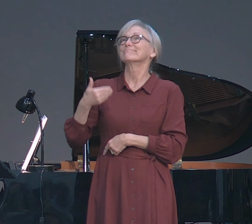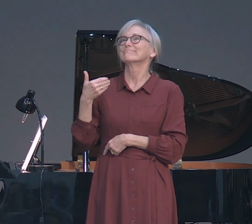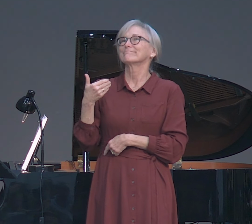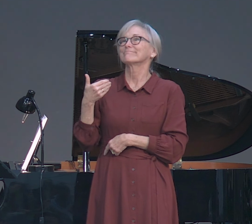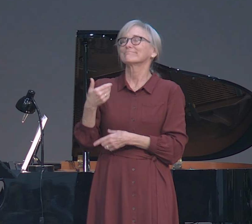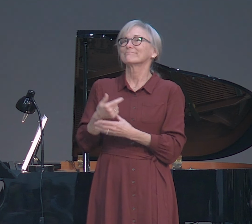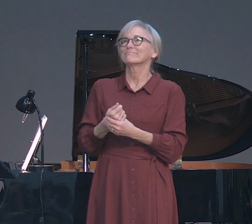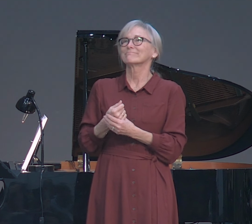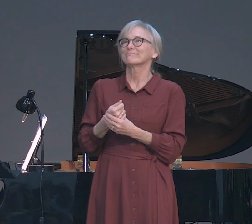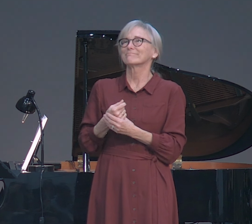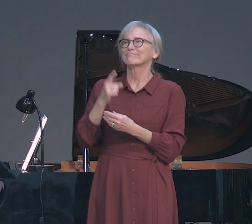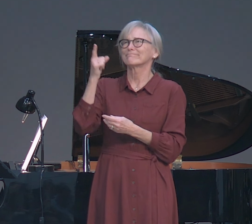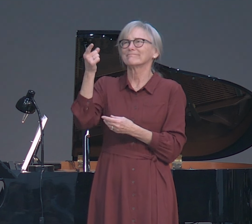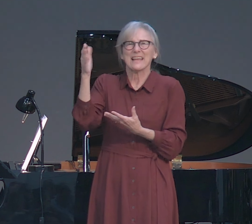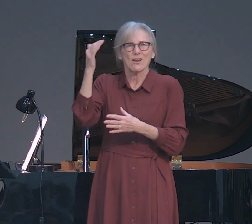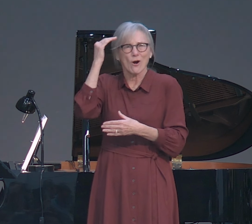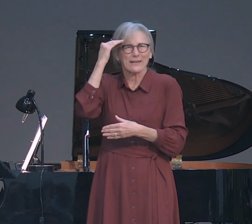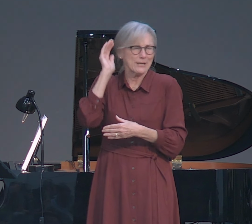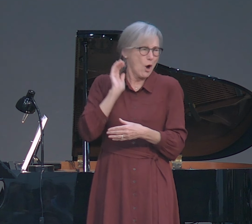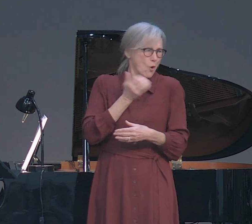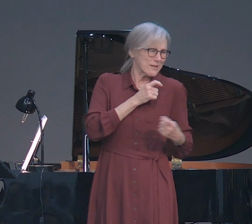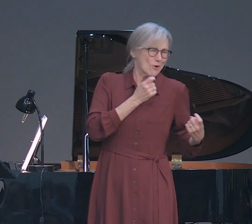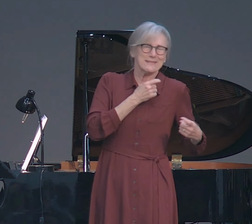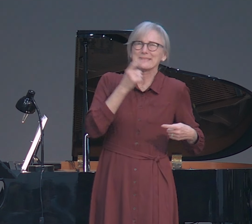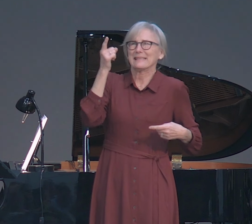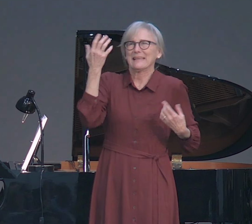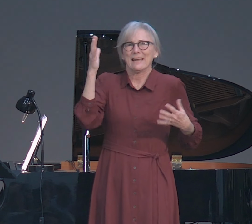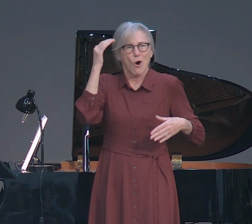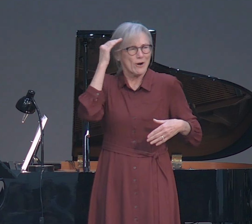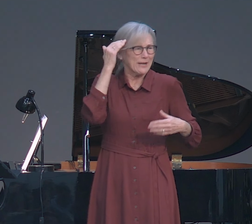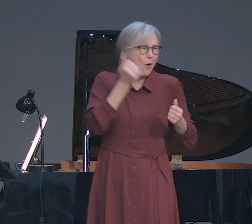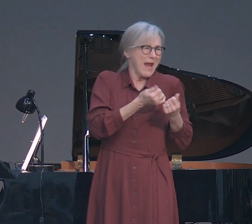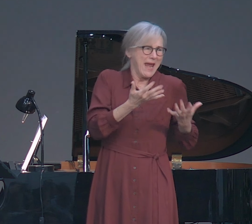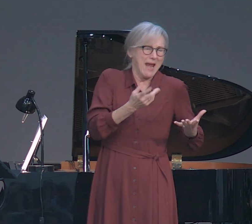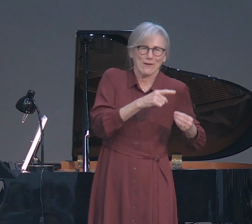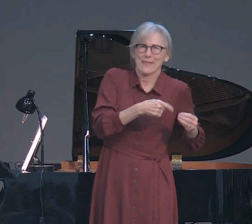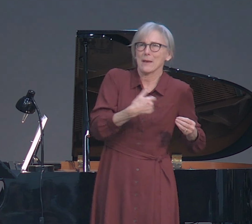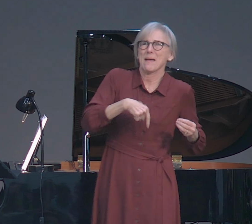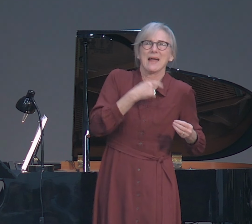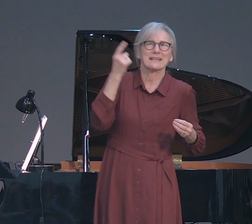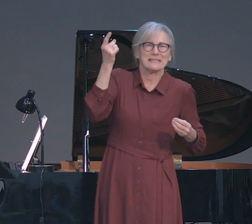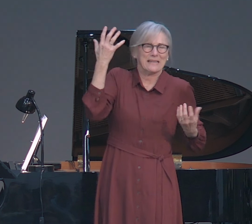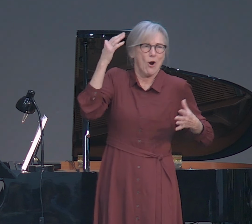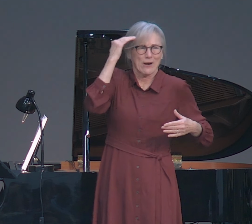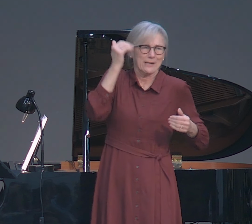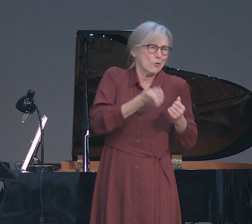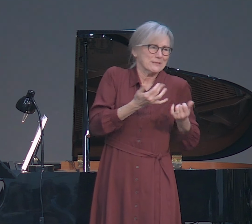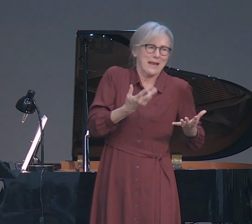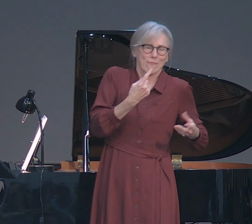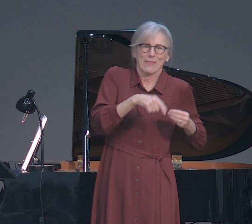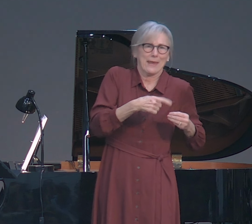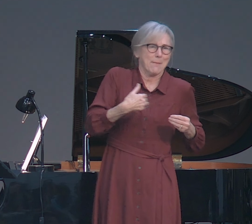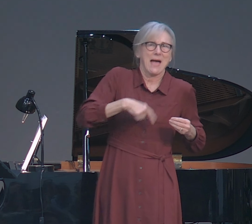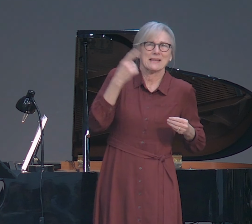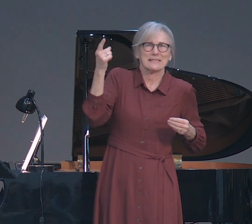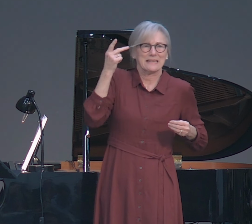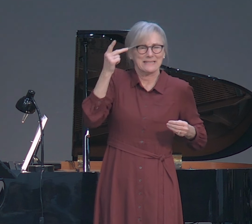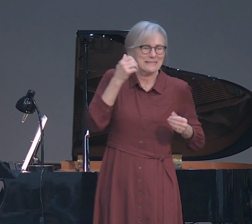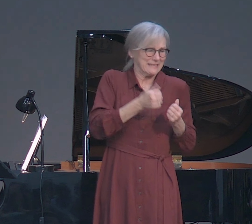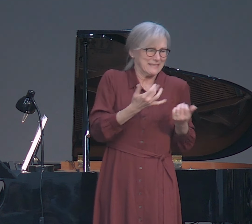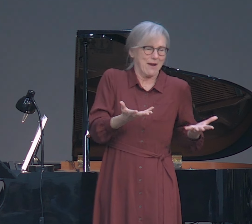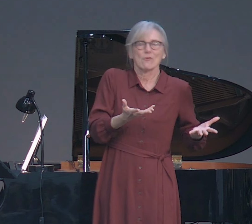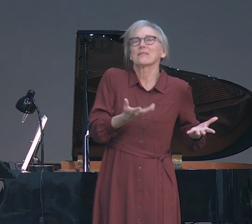what the sin we've accomplished in our lifetimes is. He'll know of our rejection of God, and he'll see it all. And as we wait for his